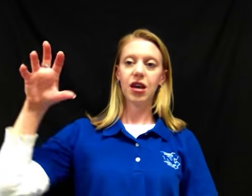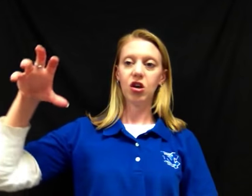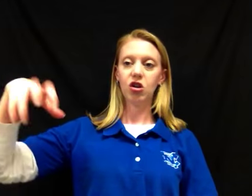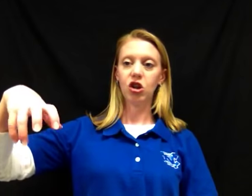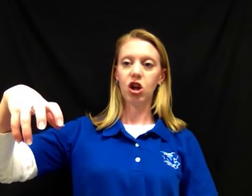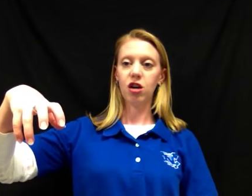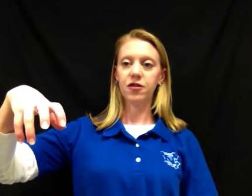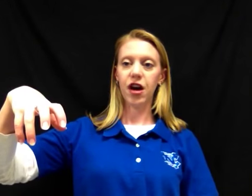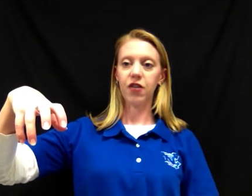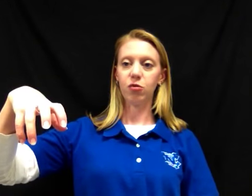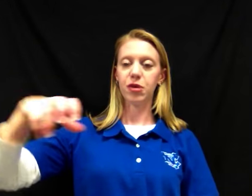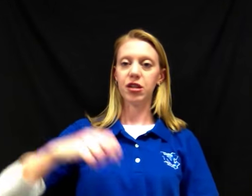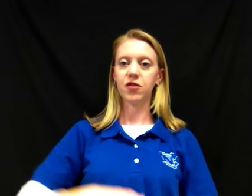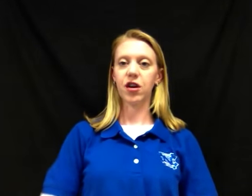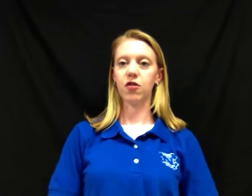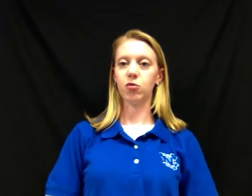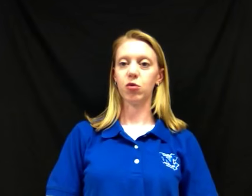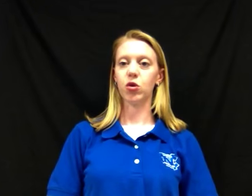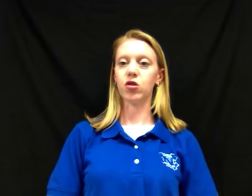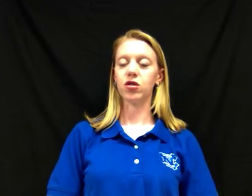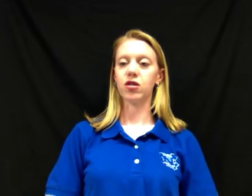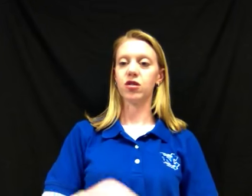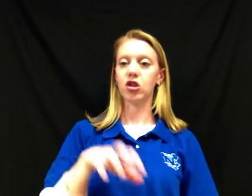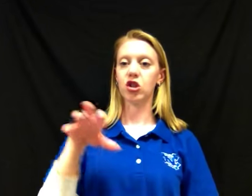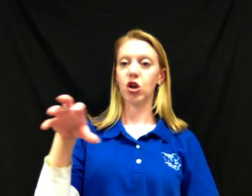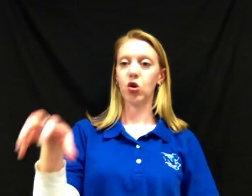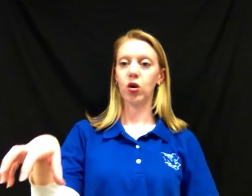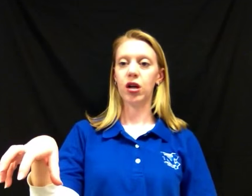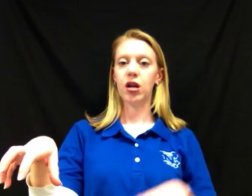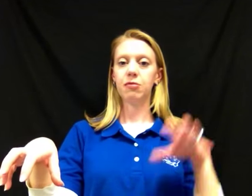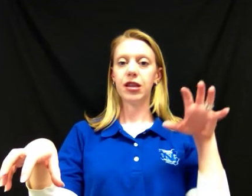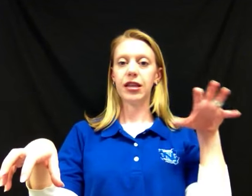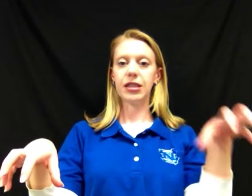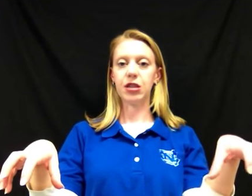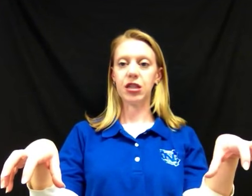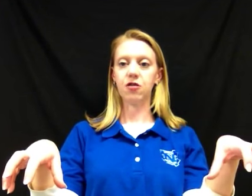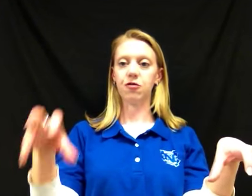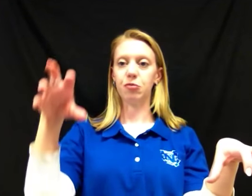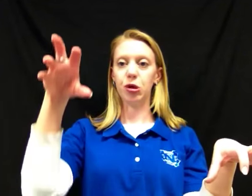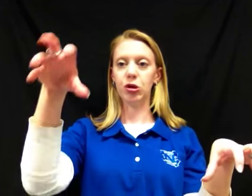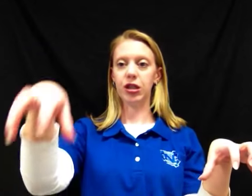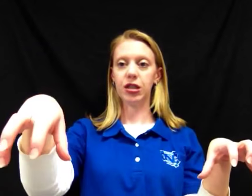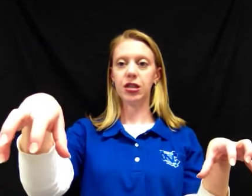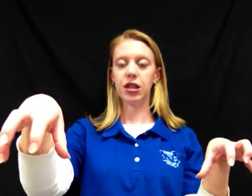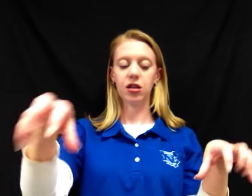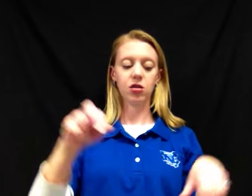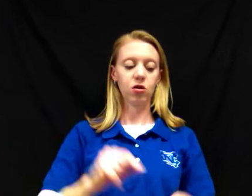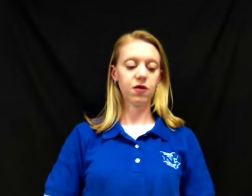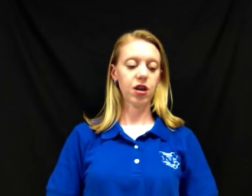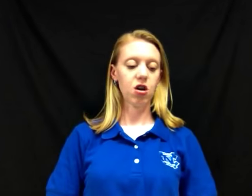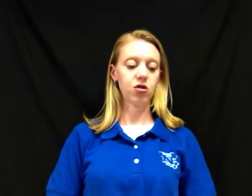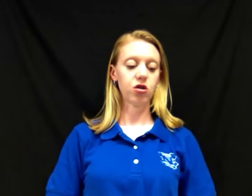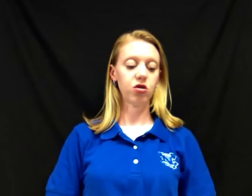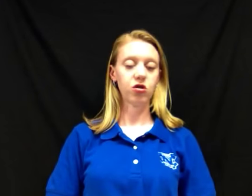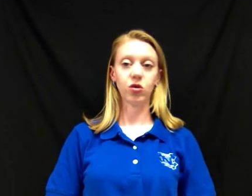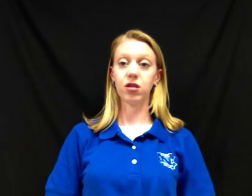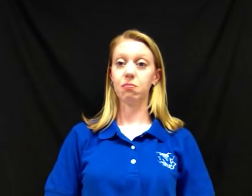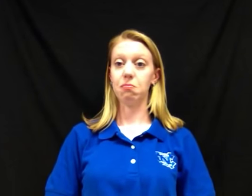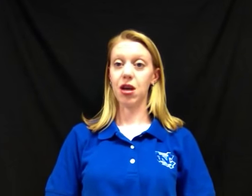CL Claw 5 or Bent 5, remember we use these to show placements of buildings and that sort of thing, also used with